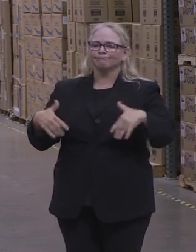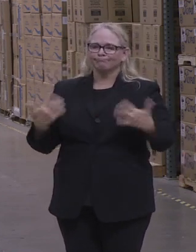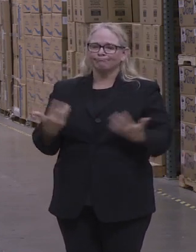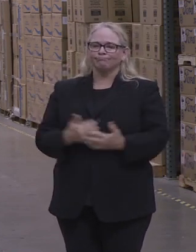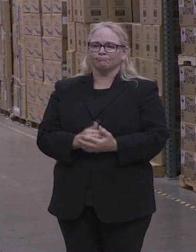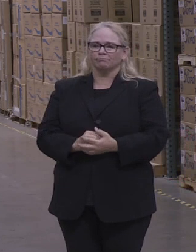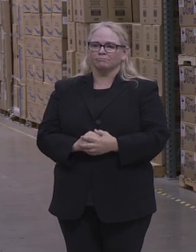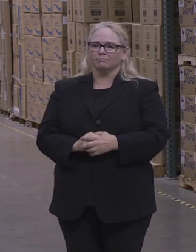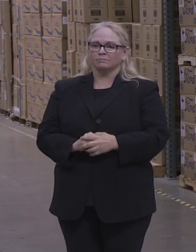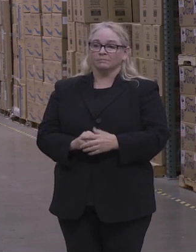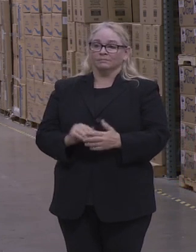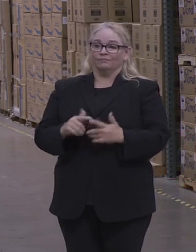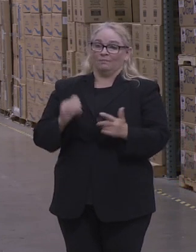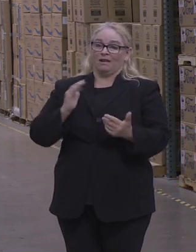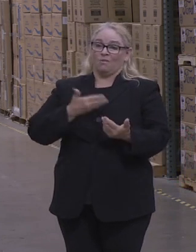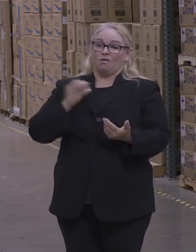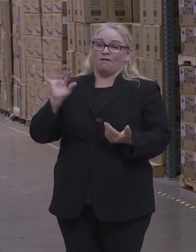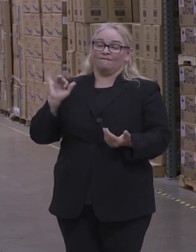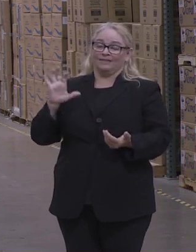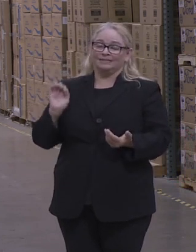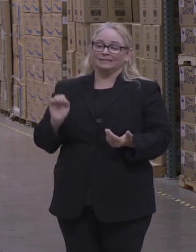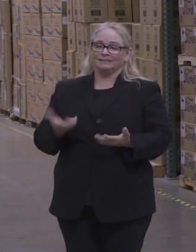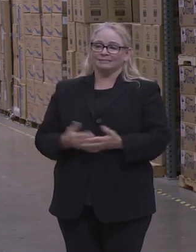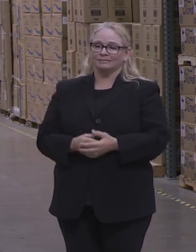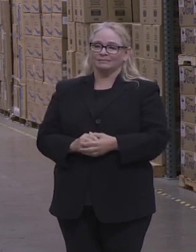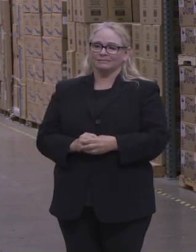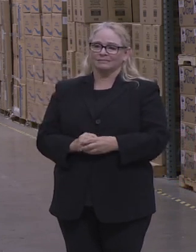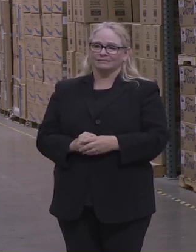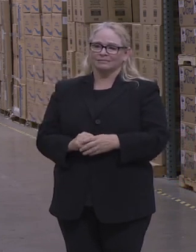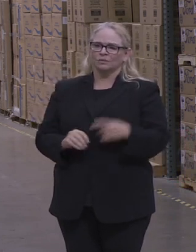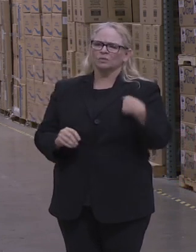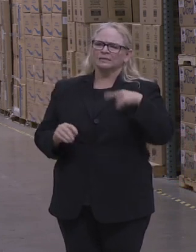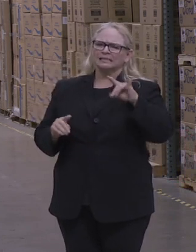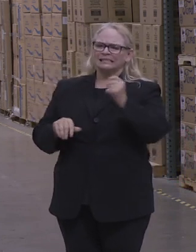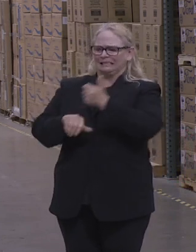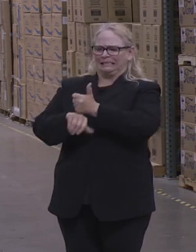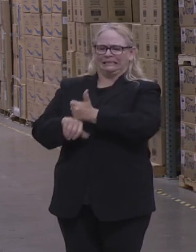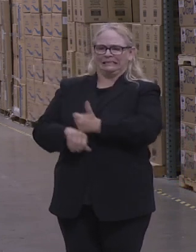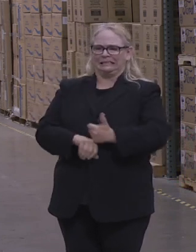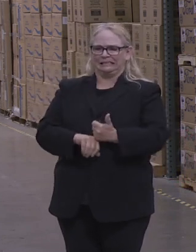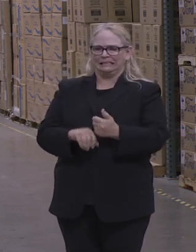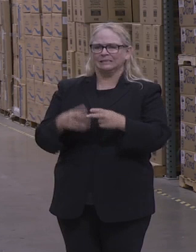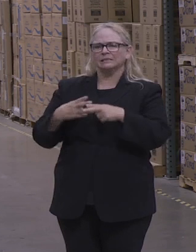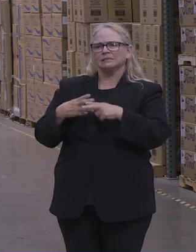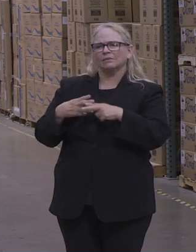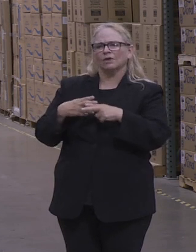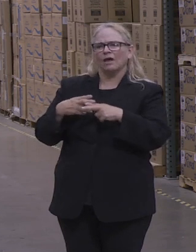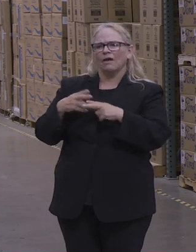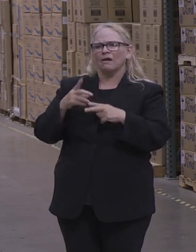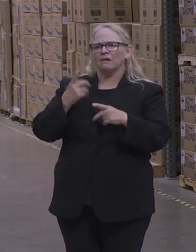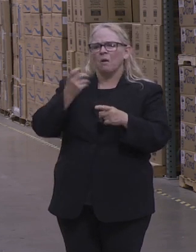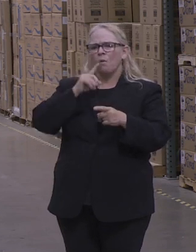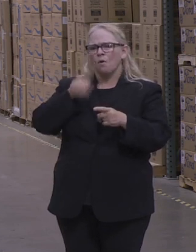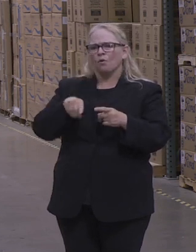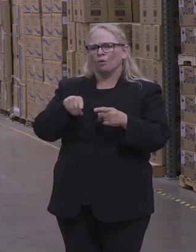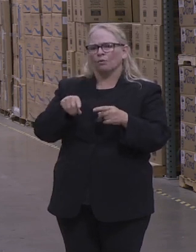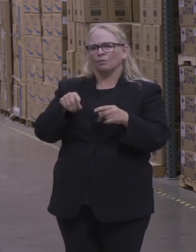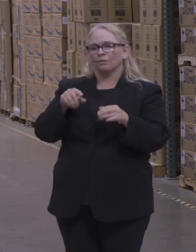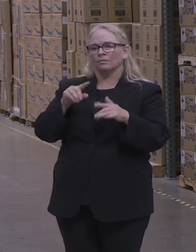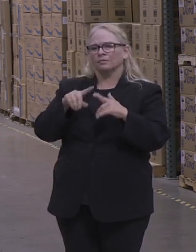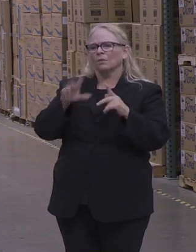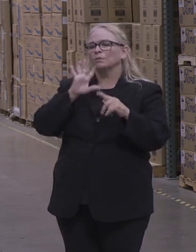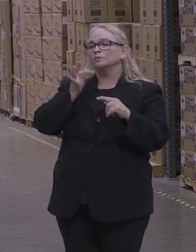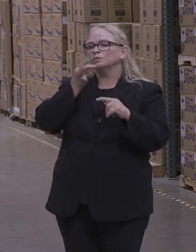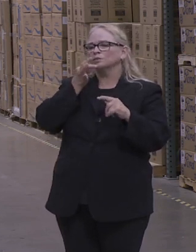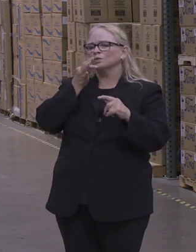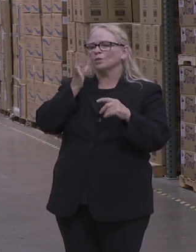our office put out, also are due to expire. All the local efforts that may have magnified some of these state efforts, many of them due to expire. So the answer,